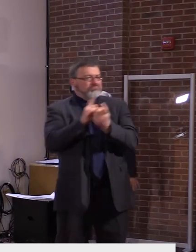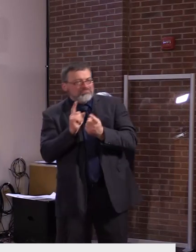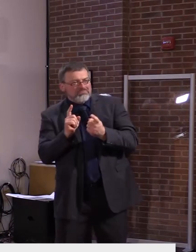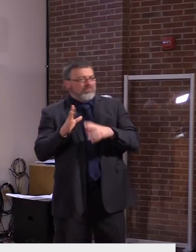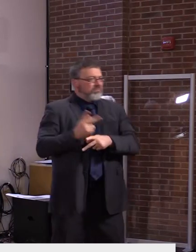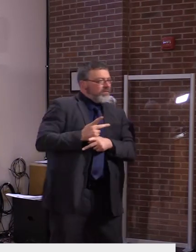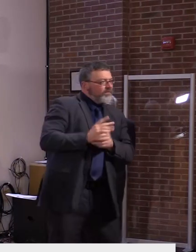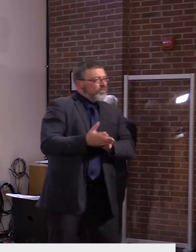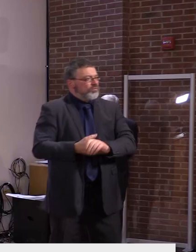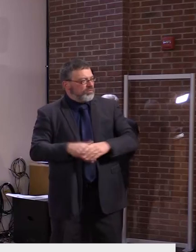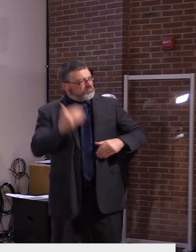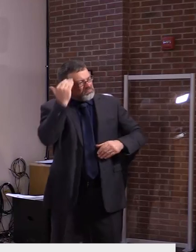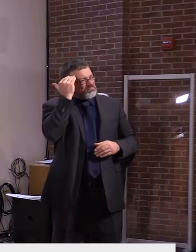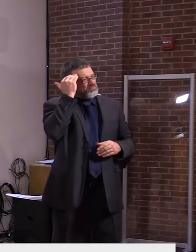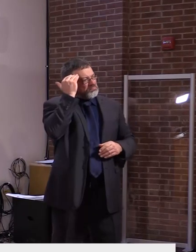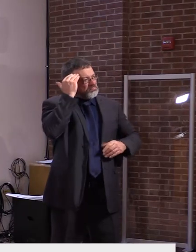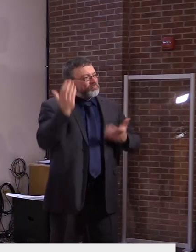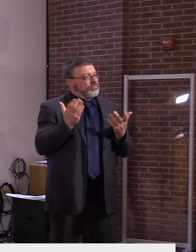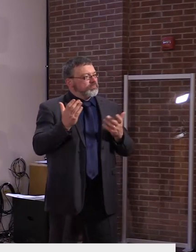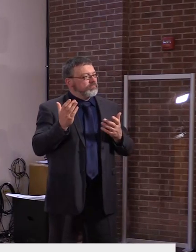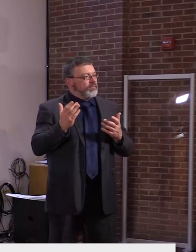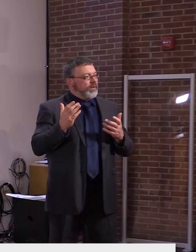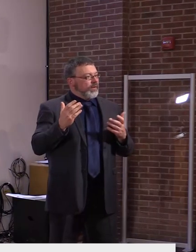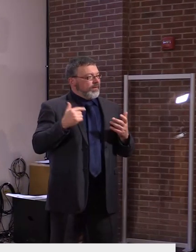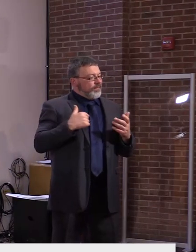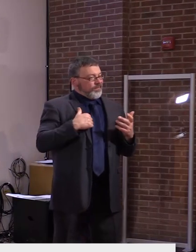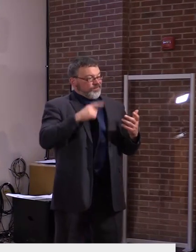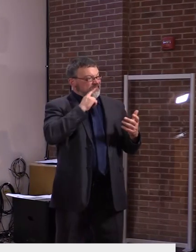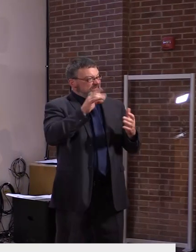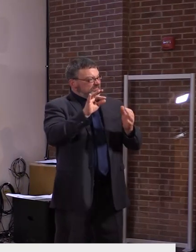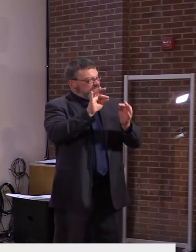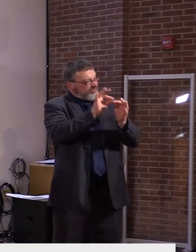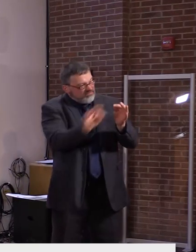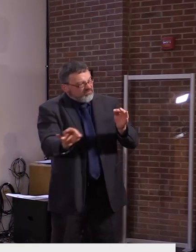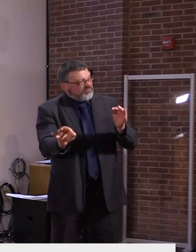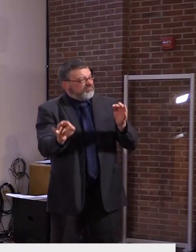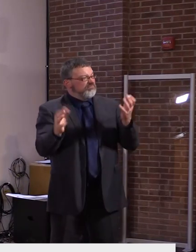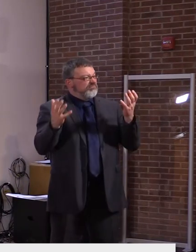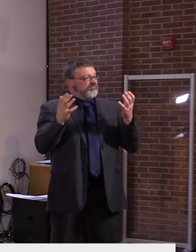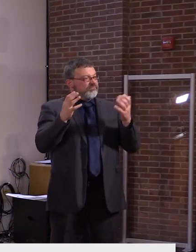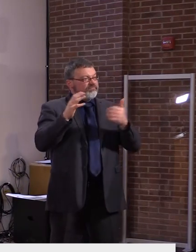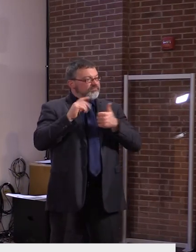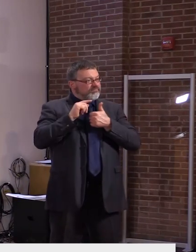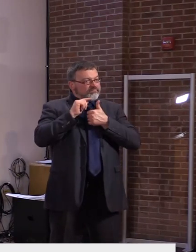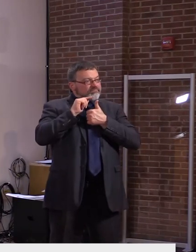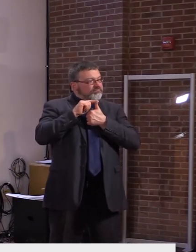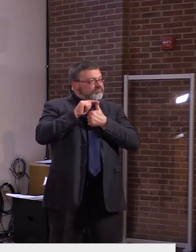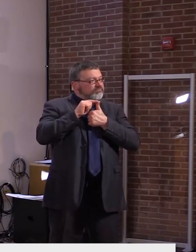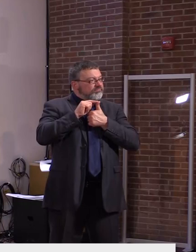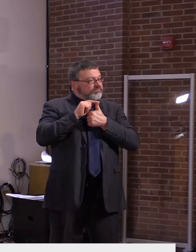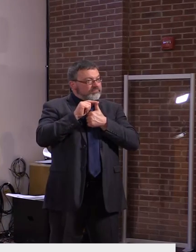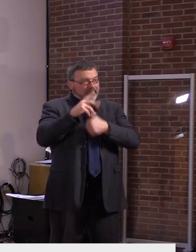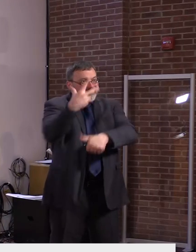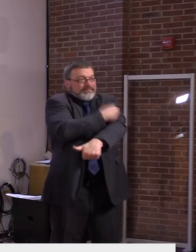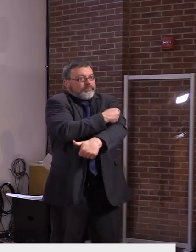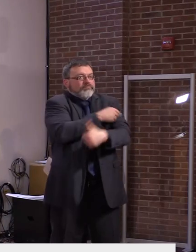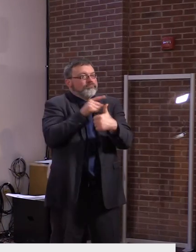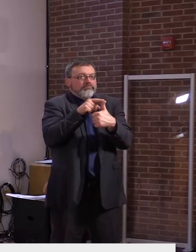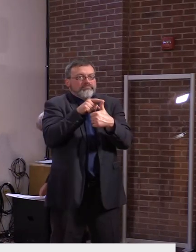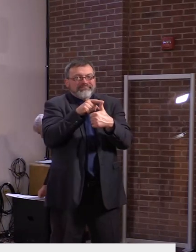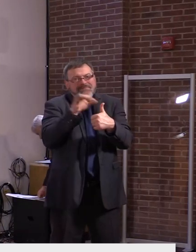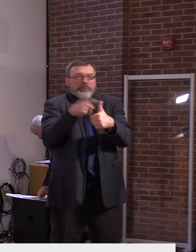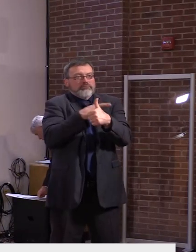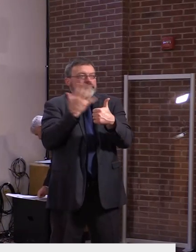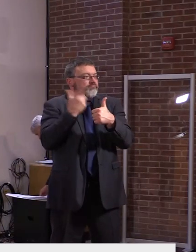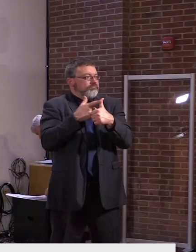simple, familiar, and very important. First, get vaccinated, including your